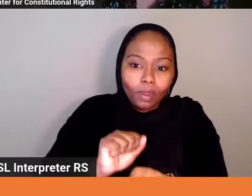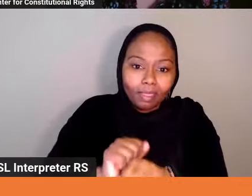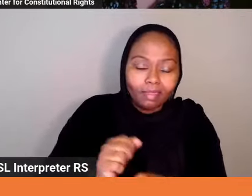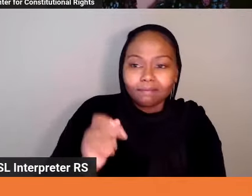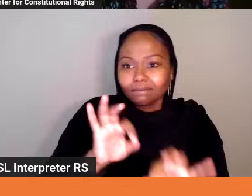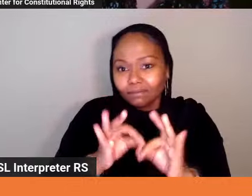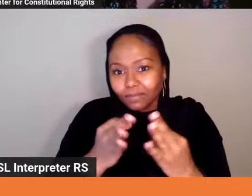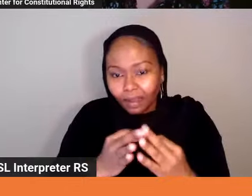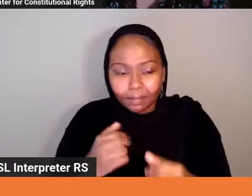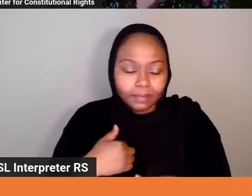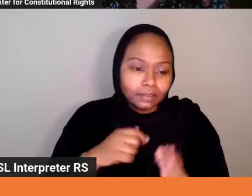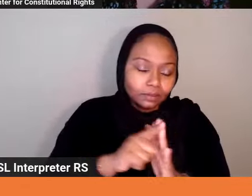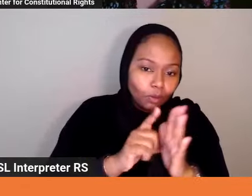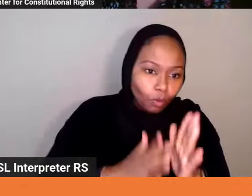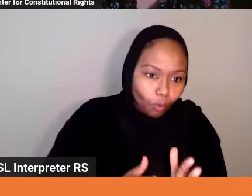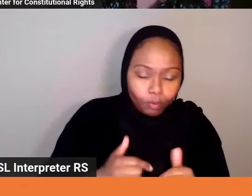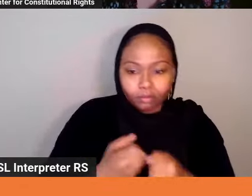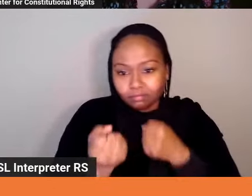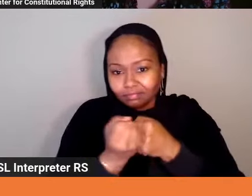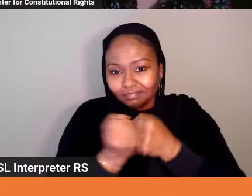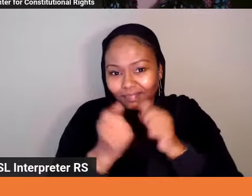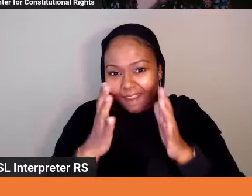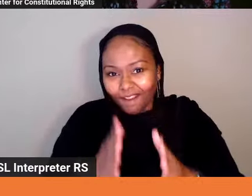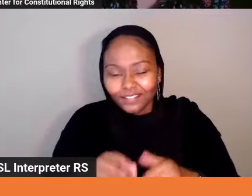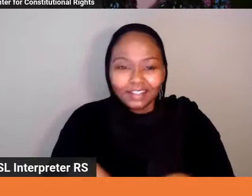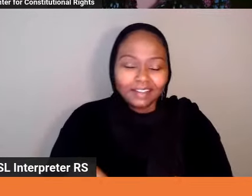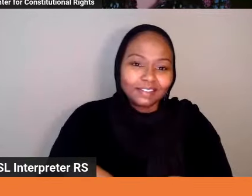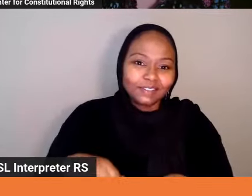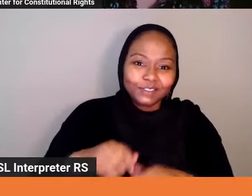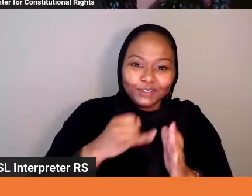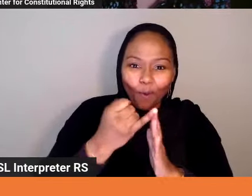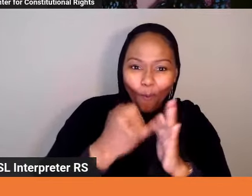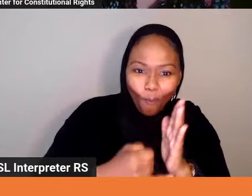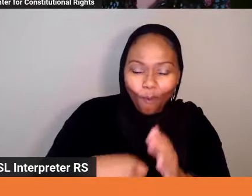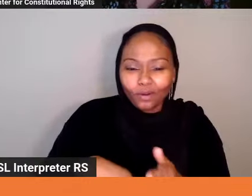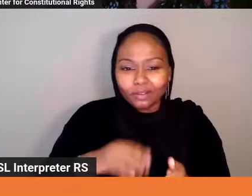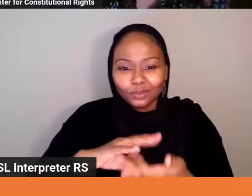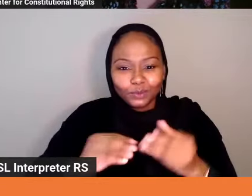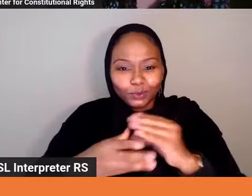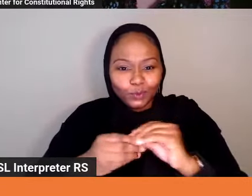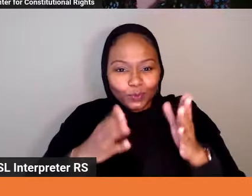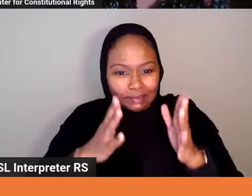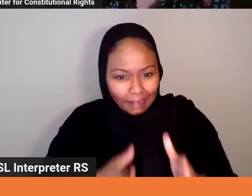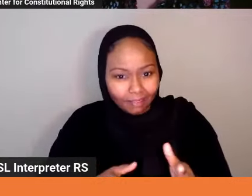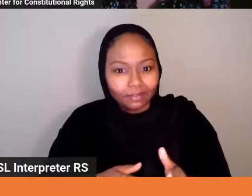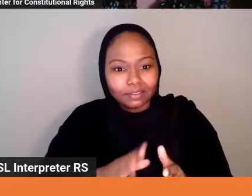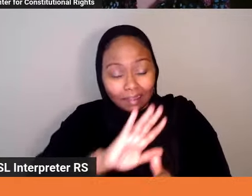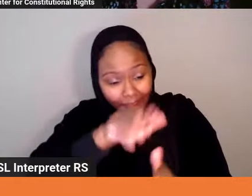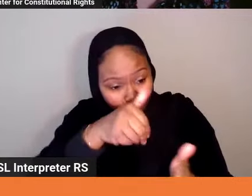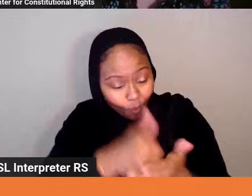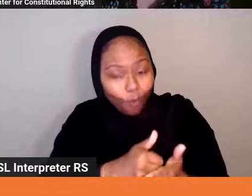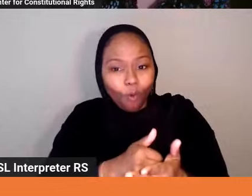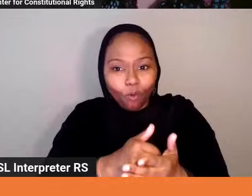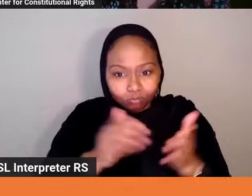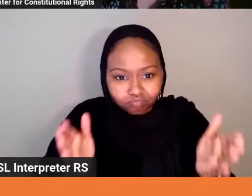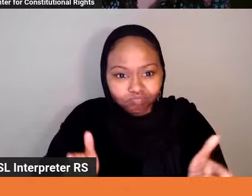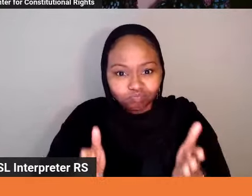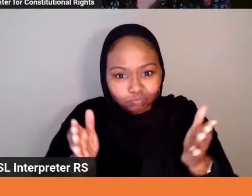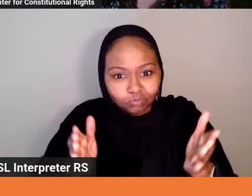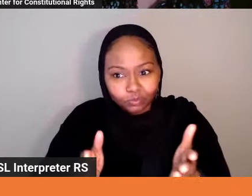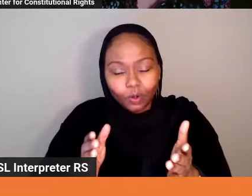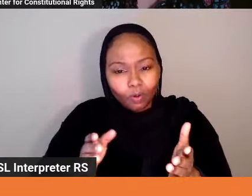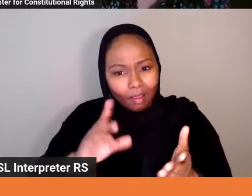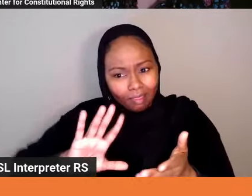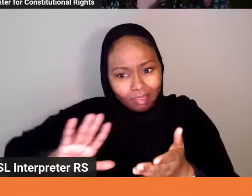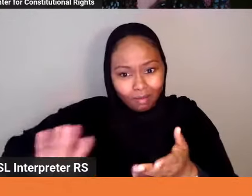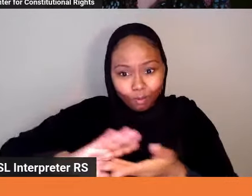activists, lawyers, advocates, artists, and storytellers have uplifted their stories of injustice, demanded